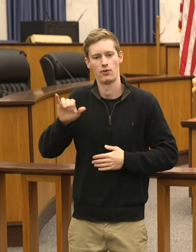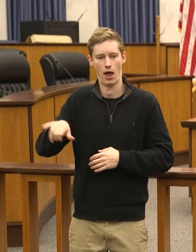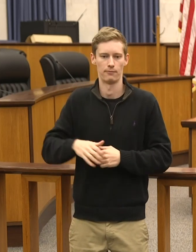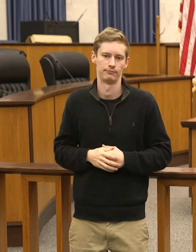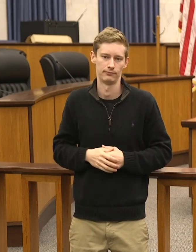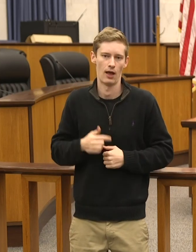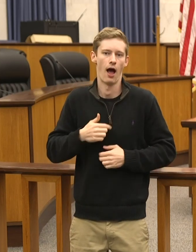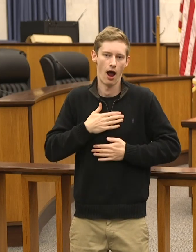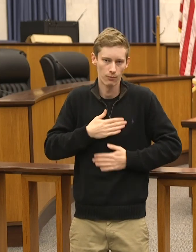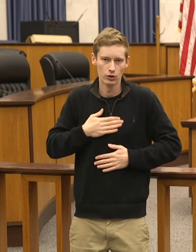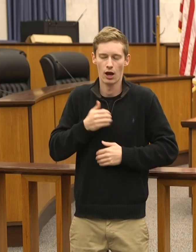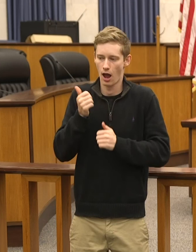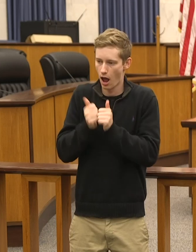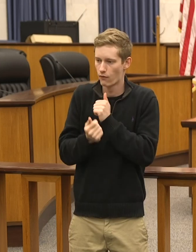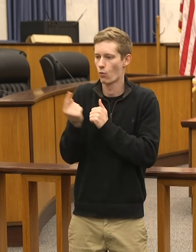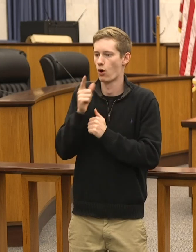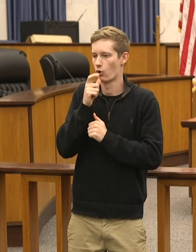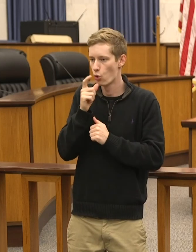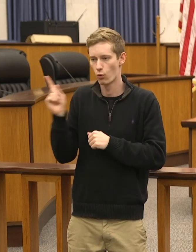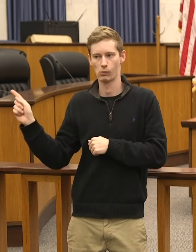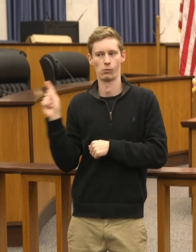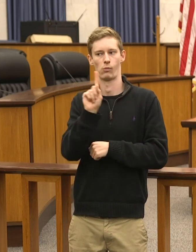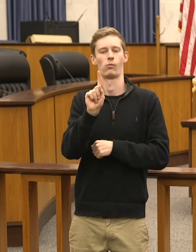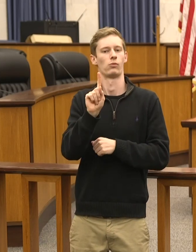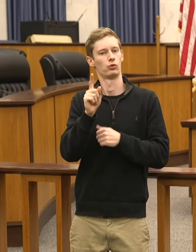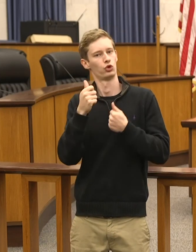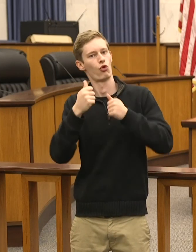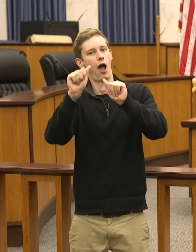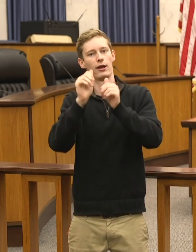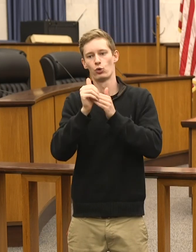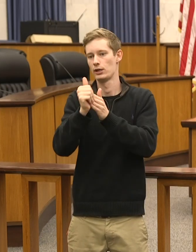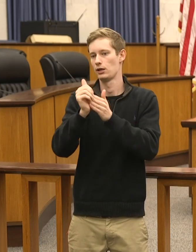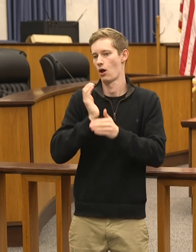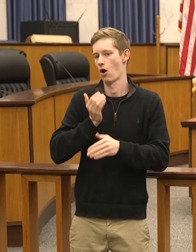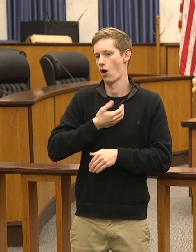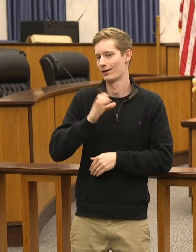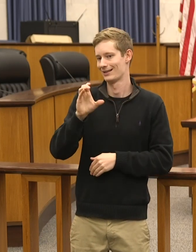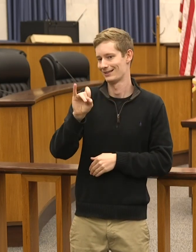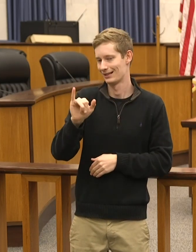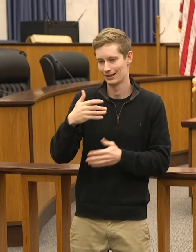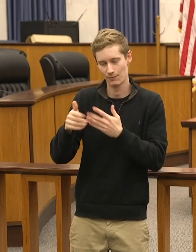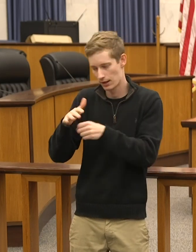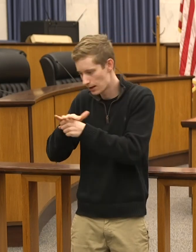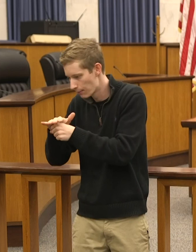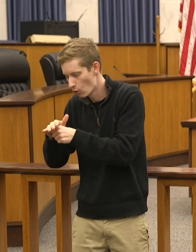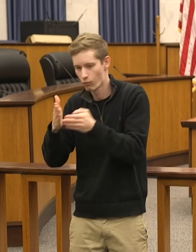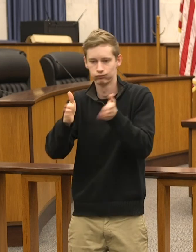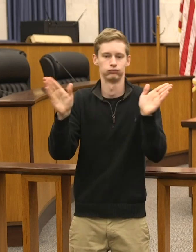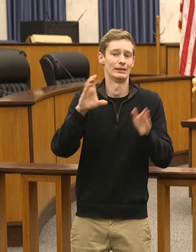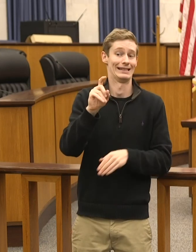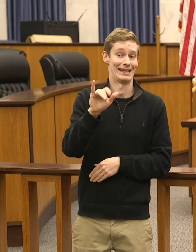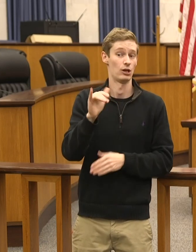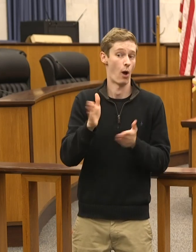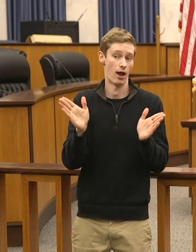I appreciate every one of them put themselves before the public to lead our city, whether it's in their neighborhood or citywide. Also,